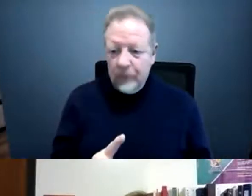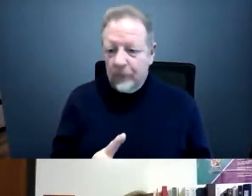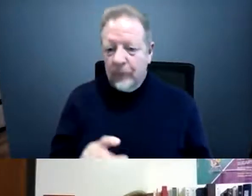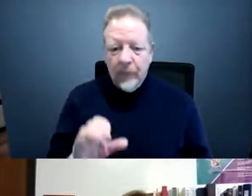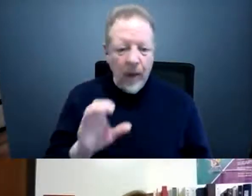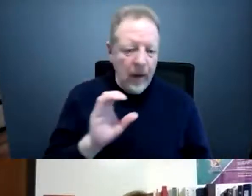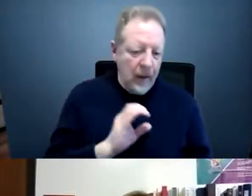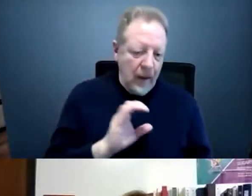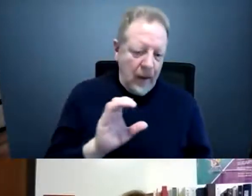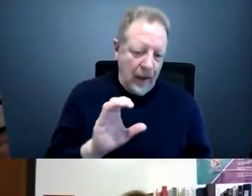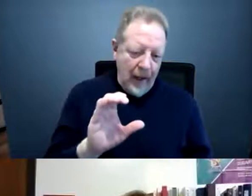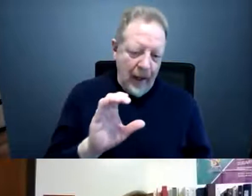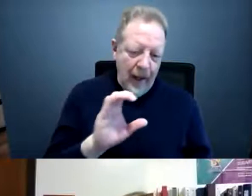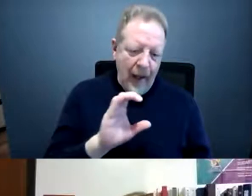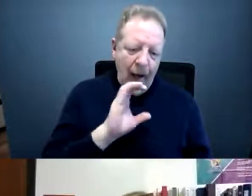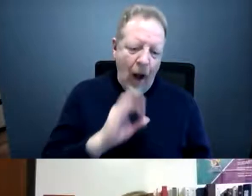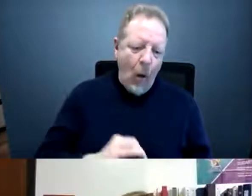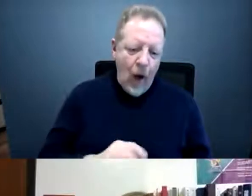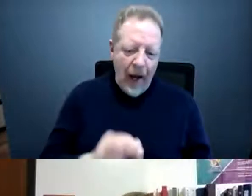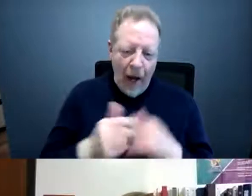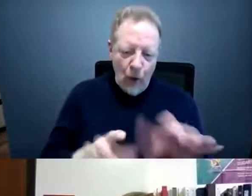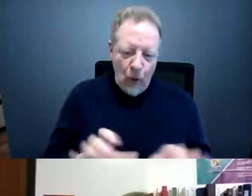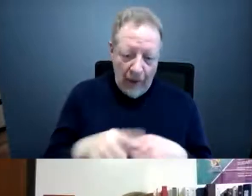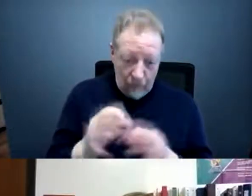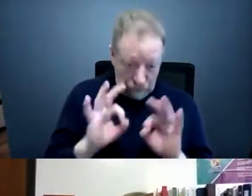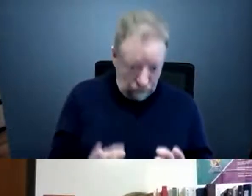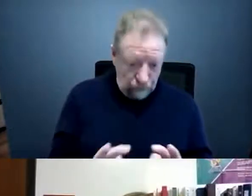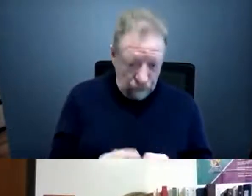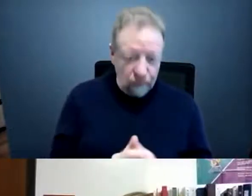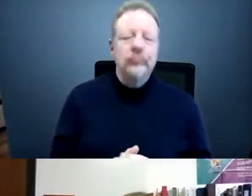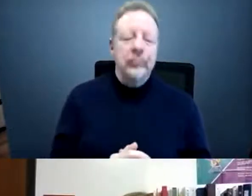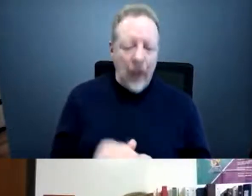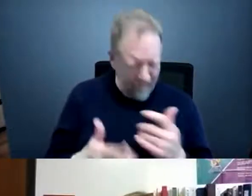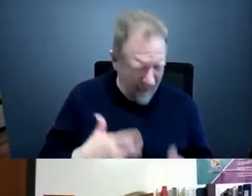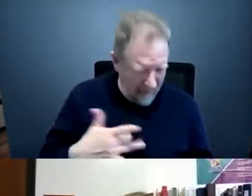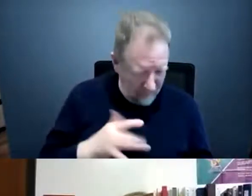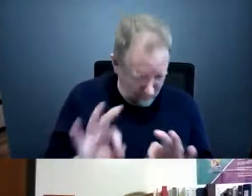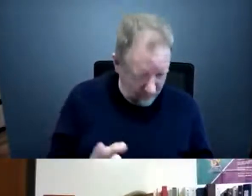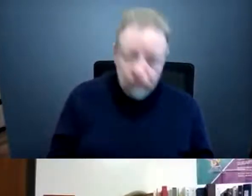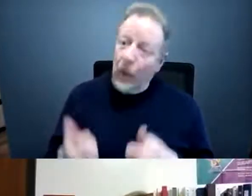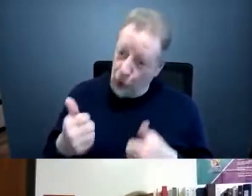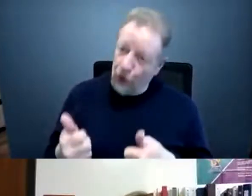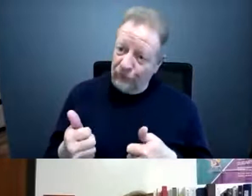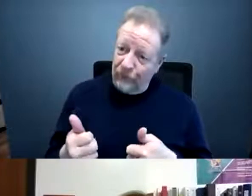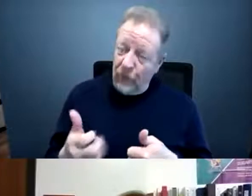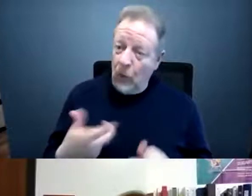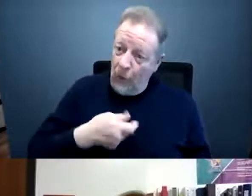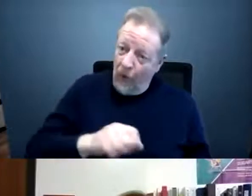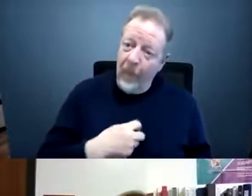today. Hi, sorry I'm late. No problem. How you doing? Good. Want me to turn off my mic?